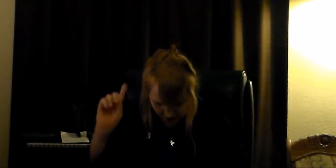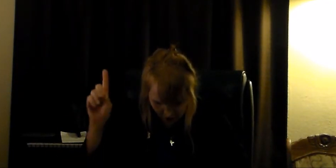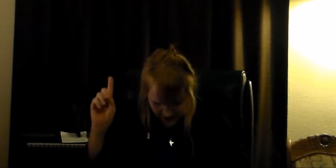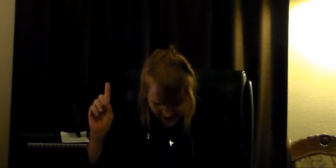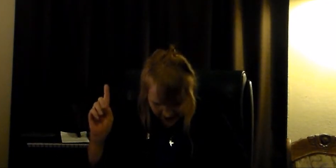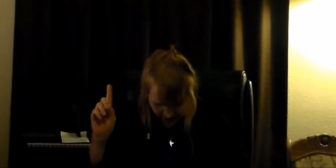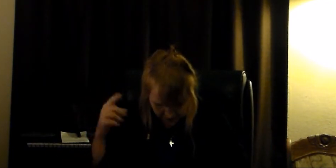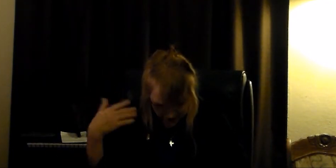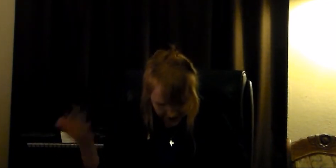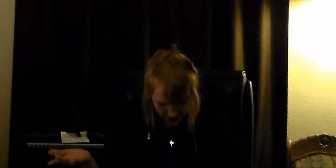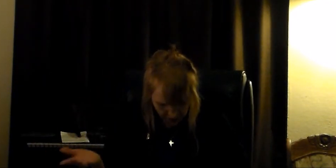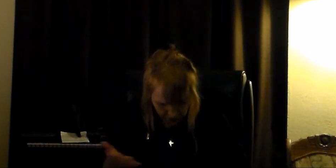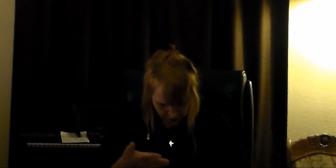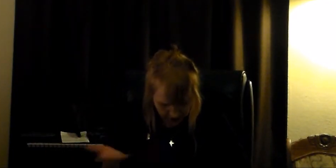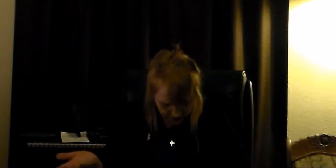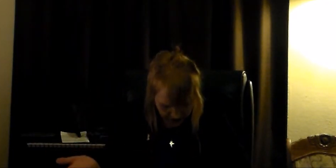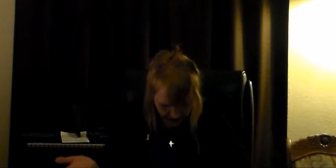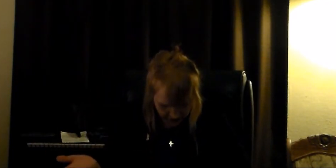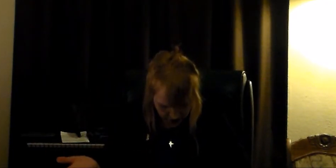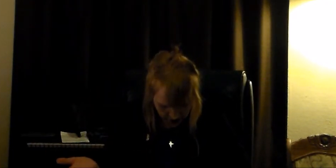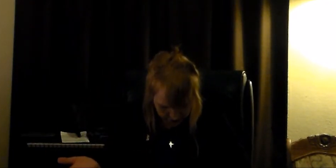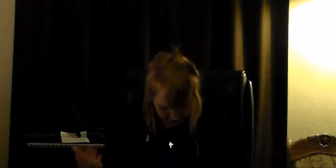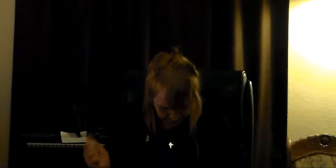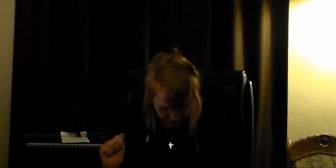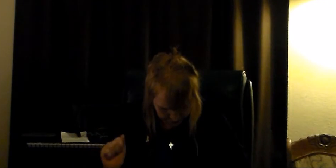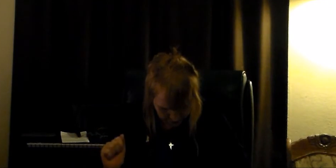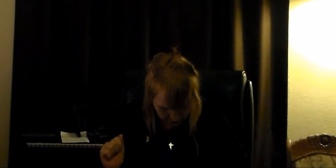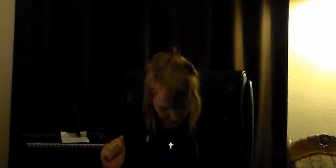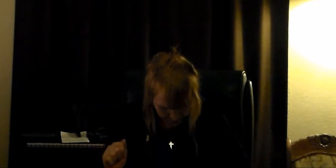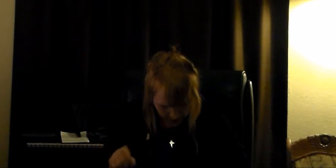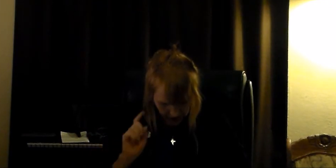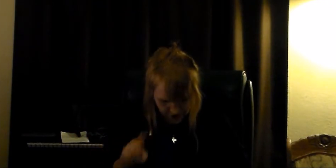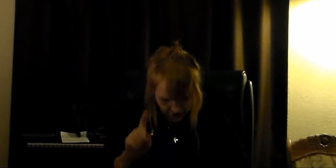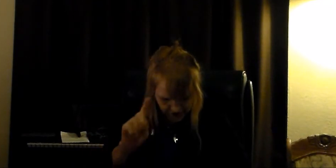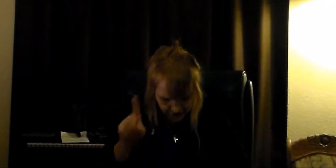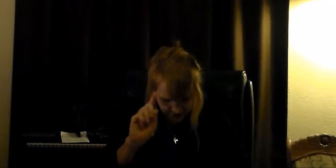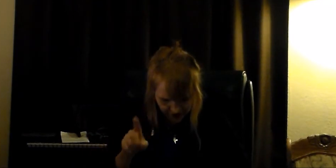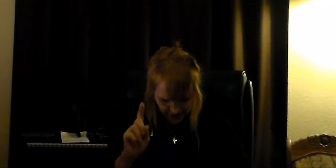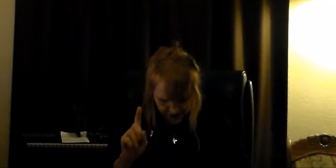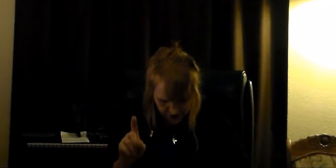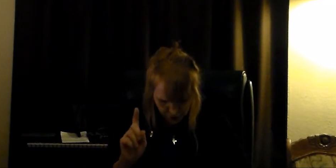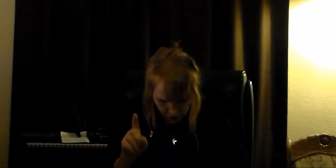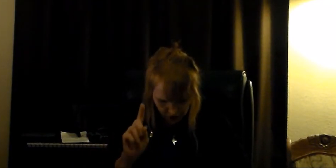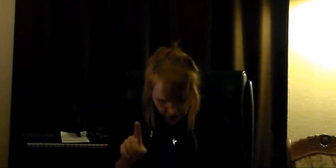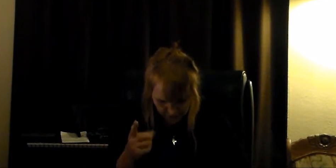holy city on Mount Zion, we will live forever. So then, dear friends, since you are looking